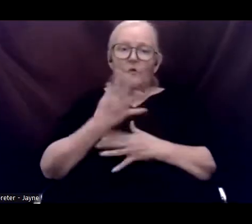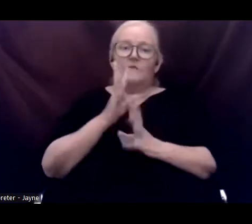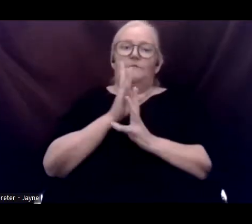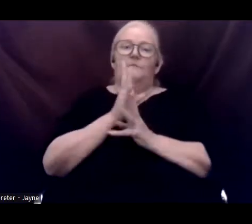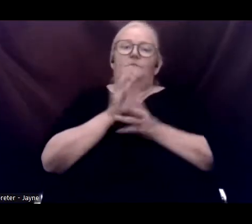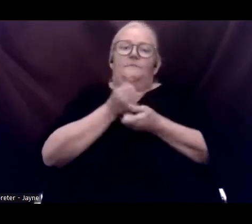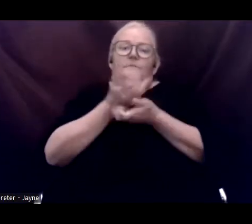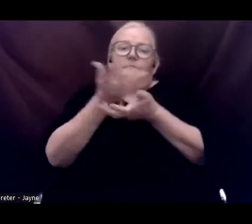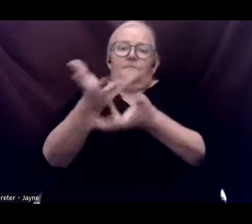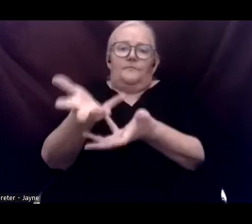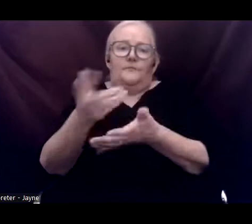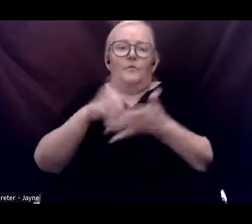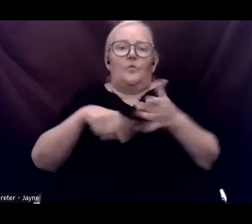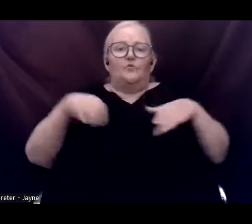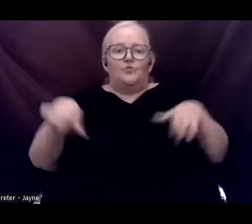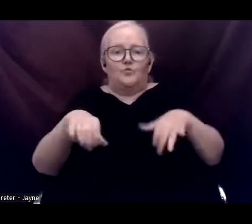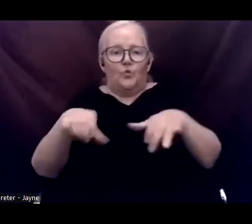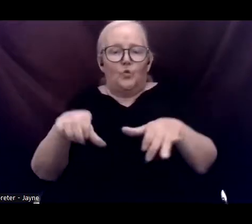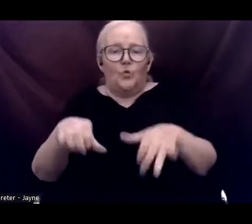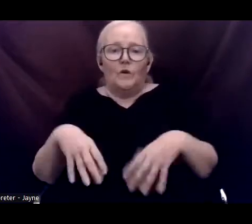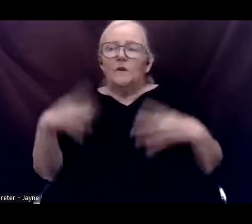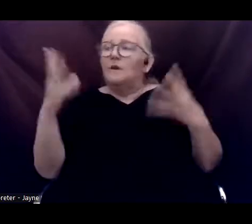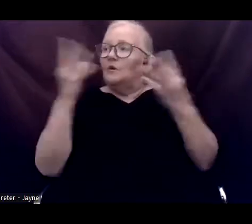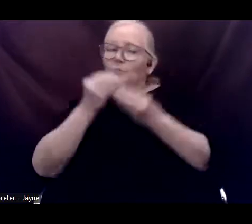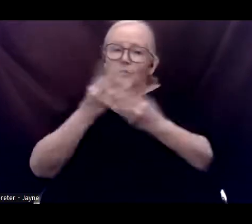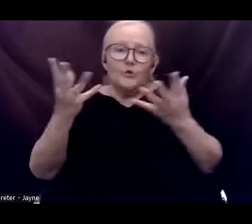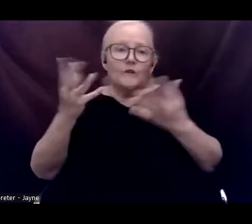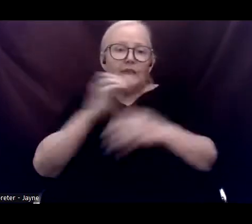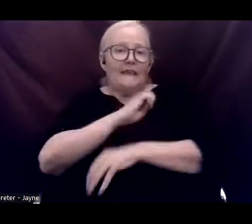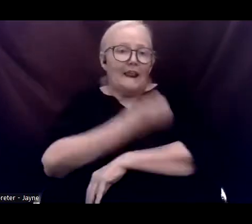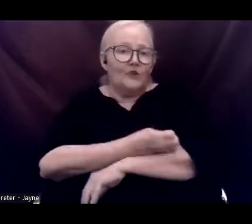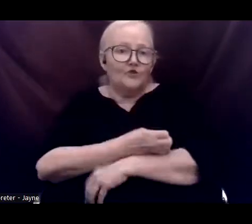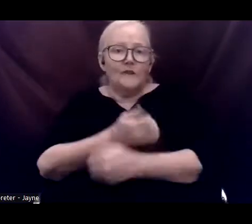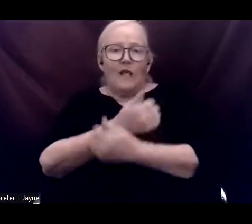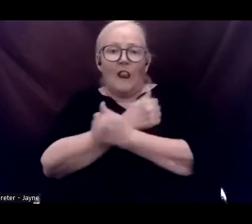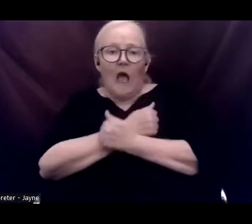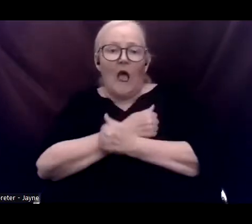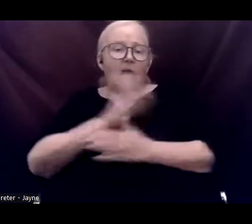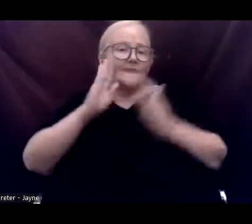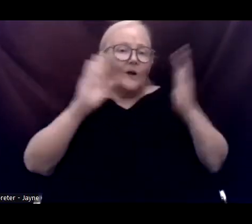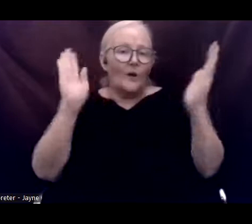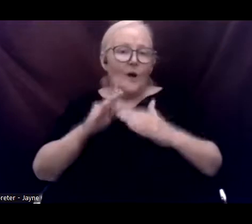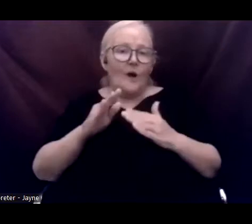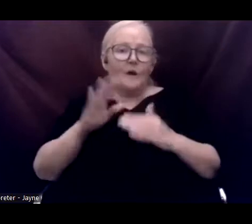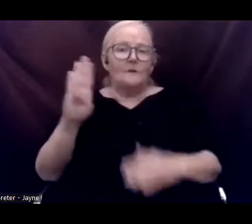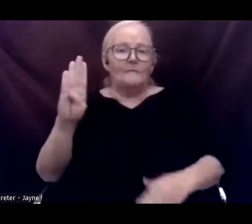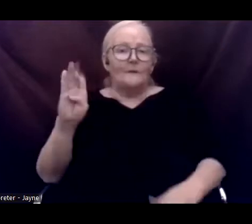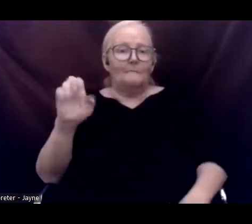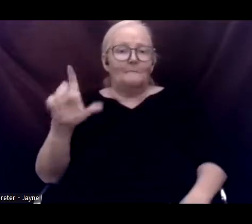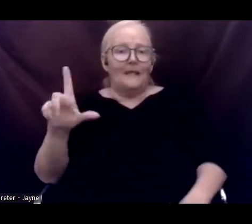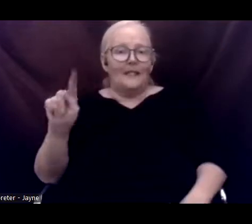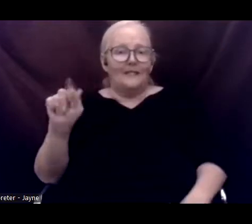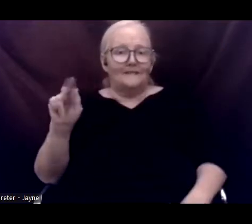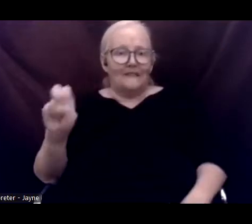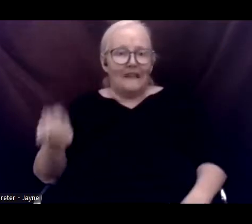deeds. May the beauty, energy, love, and hope of Beltane, of May